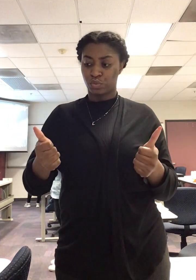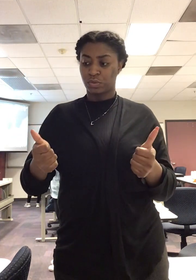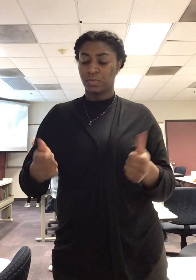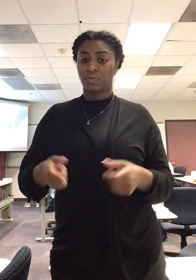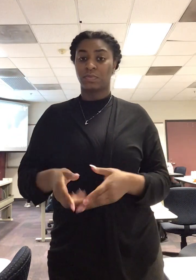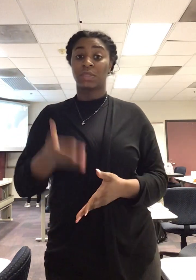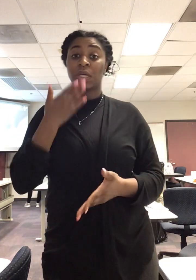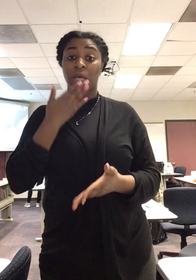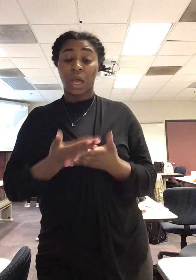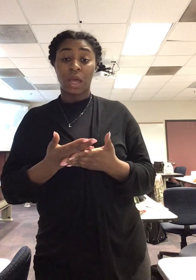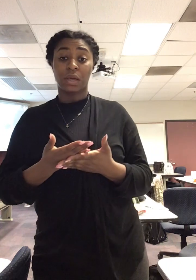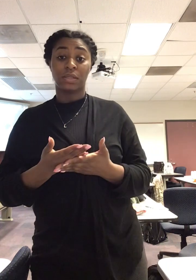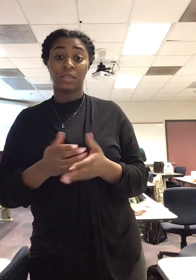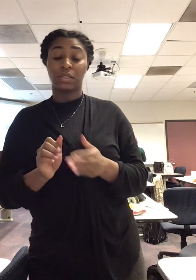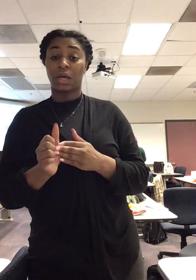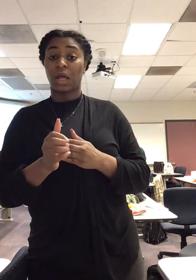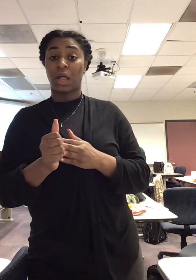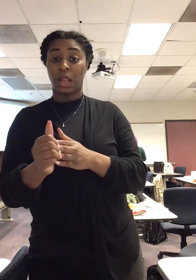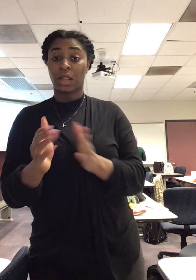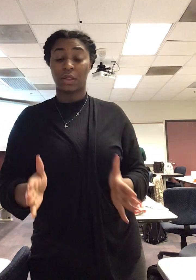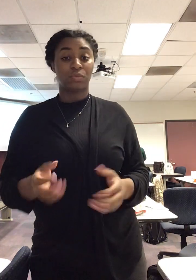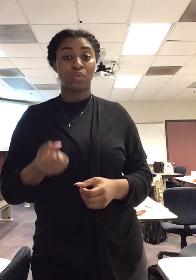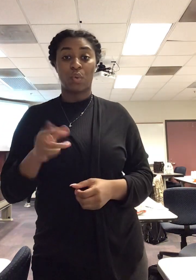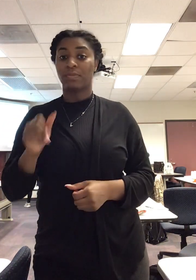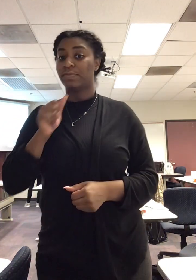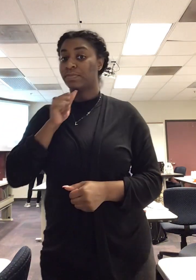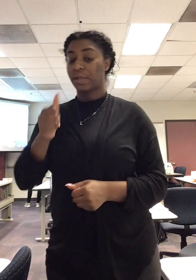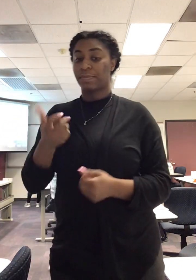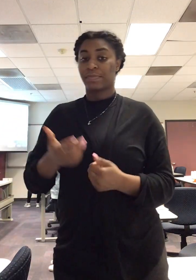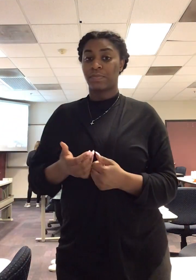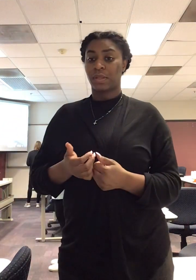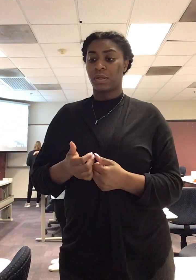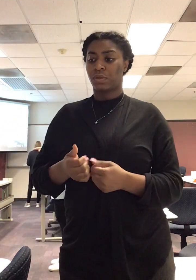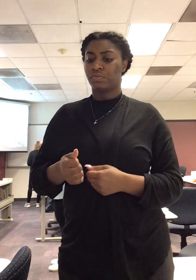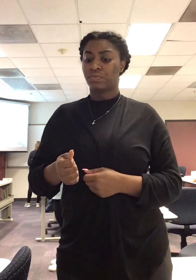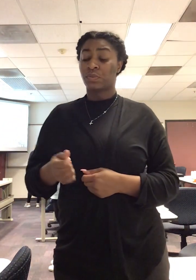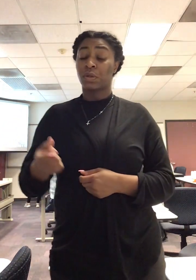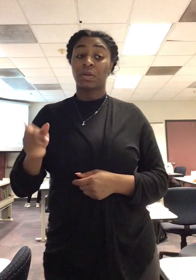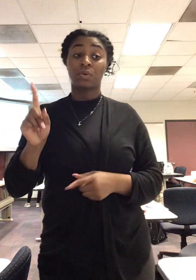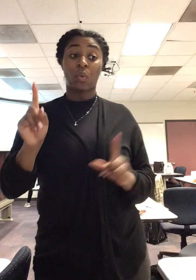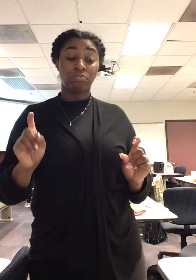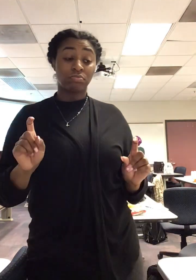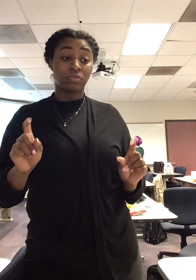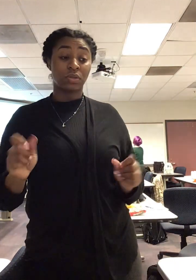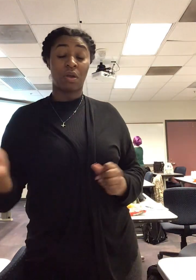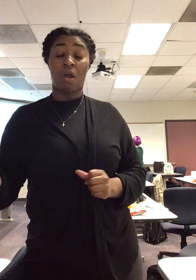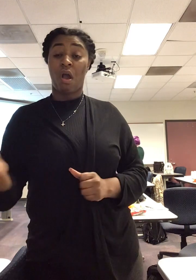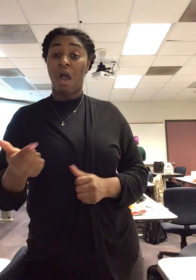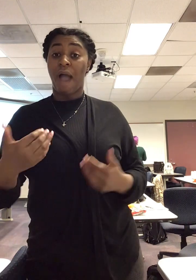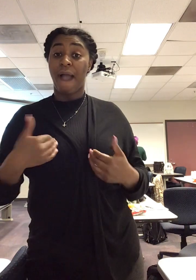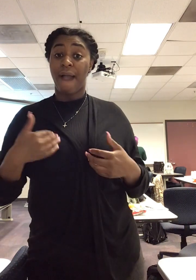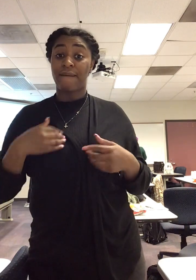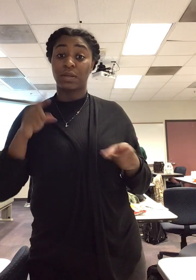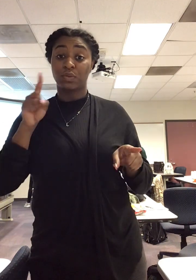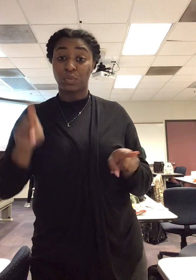not? Do we all have to agree? No. No. We do not all have to agree. Do you have to back up what you feel